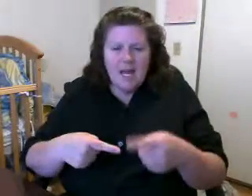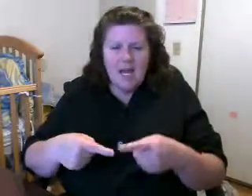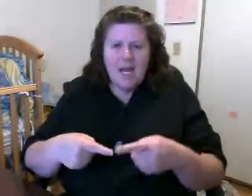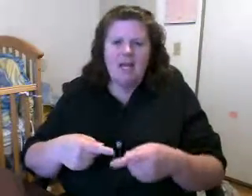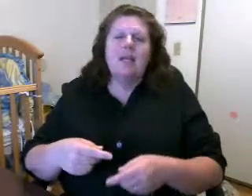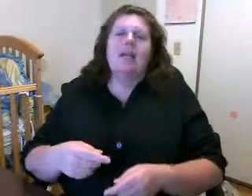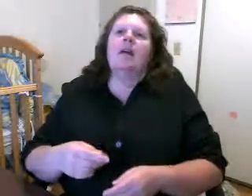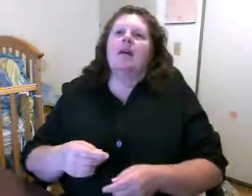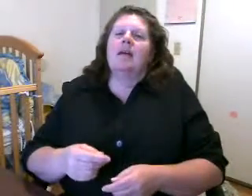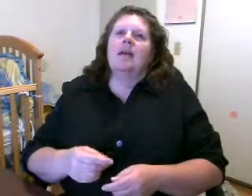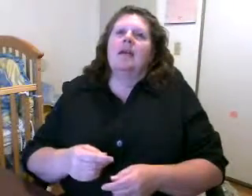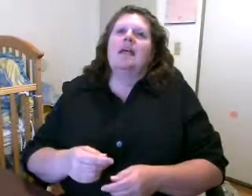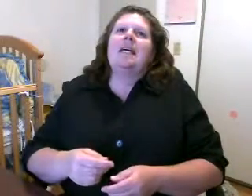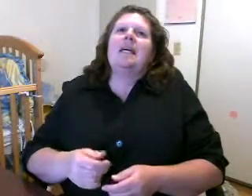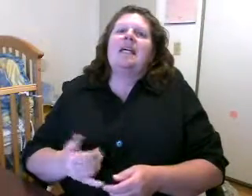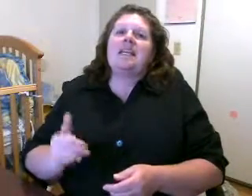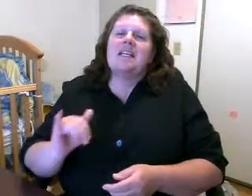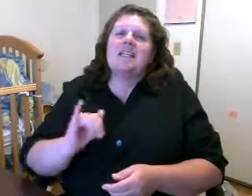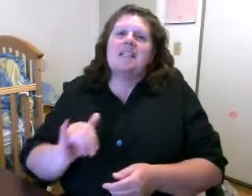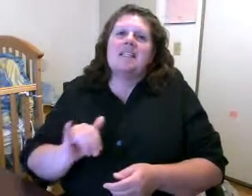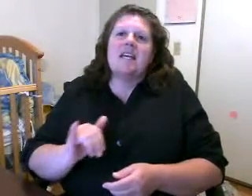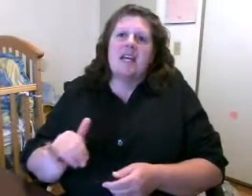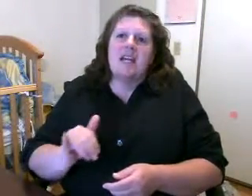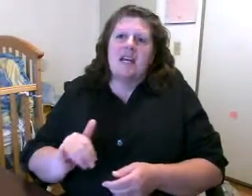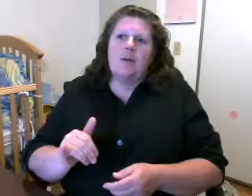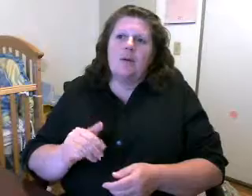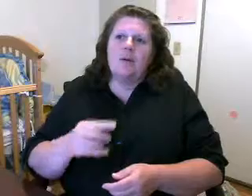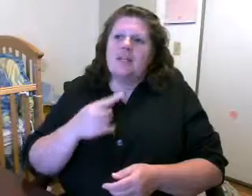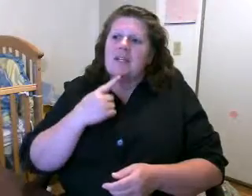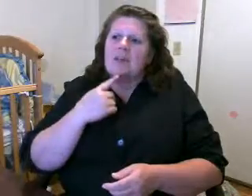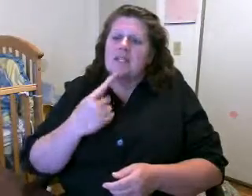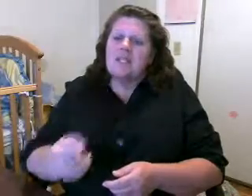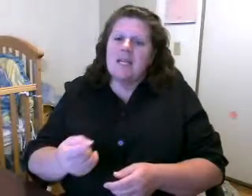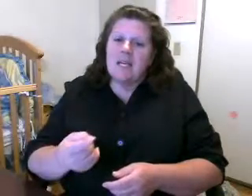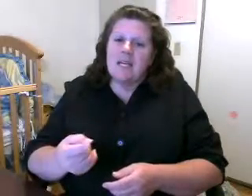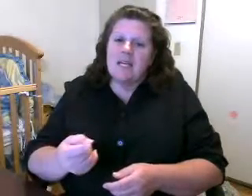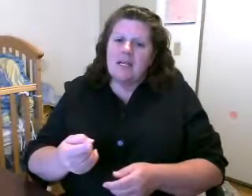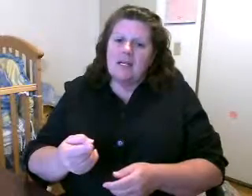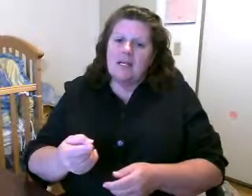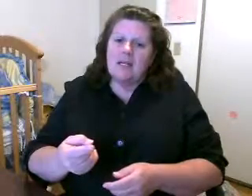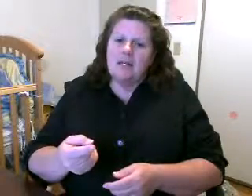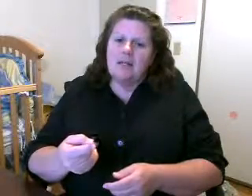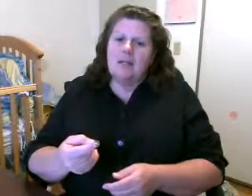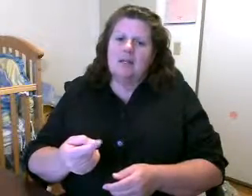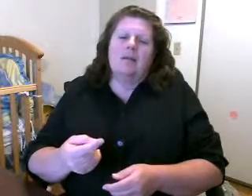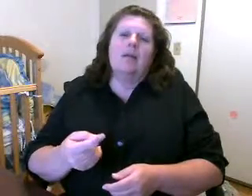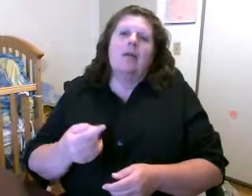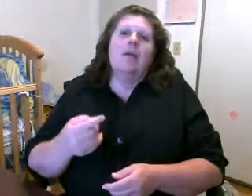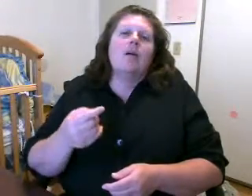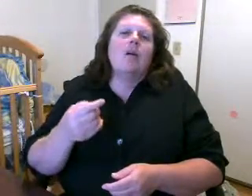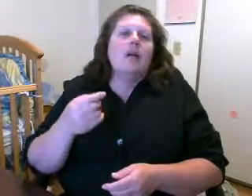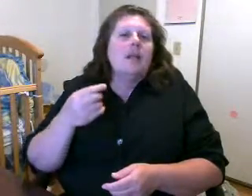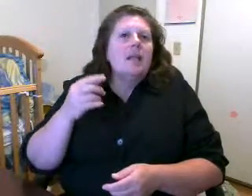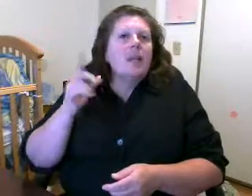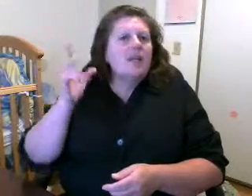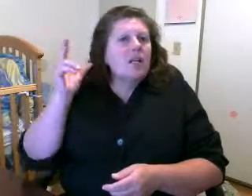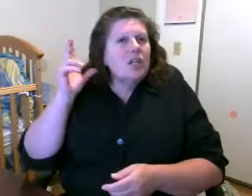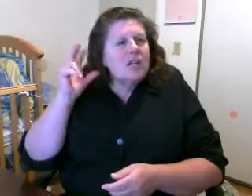with the same intent. Some of how we do that is we listen for tone of voice, or we watch the body language